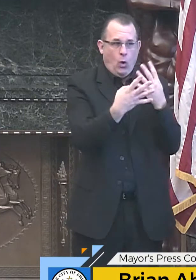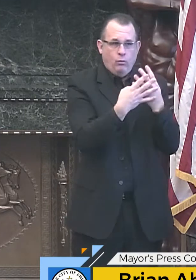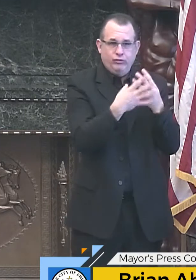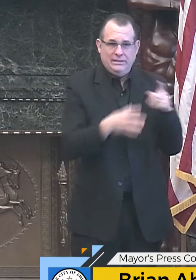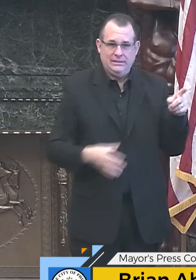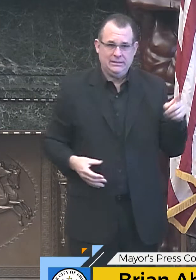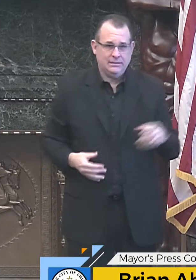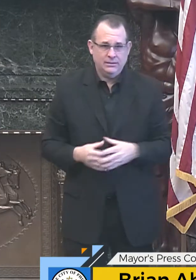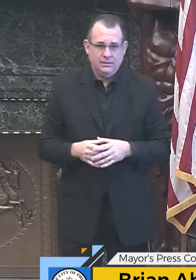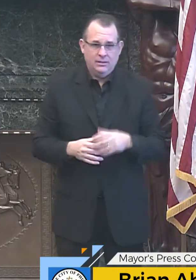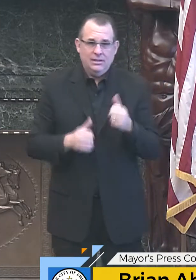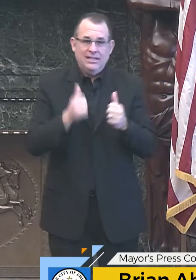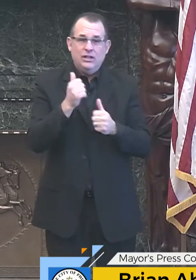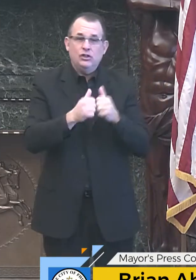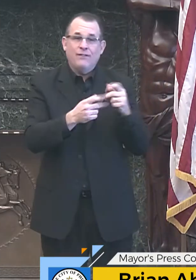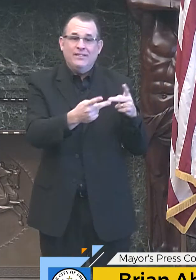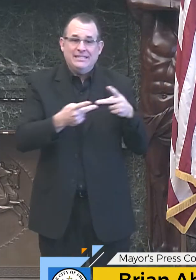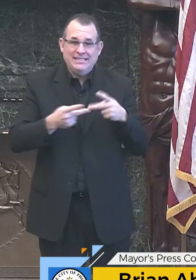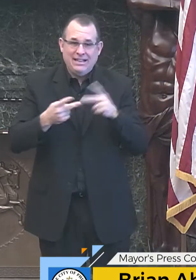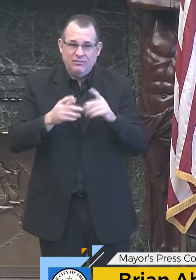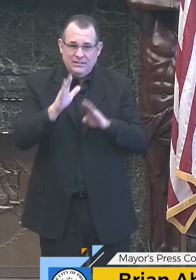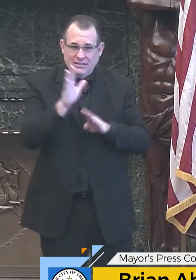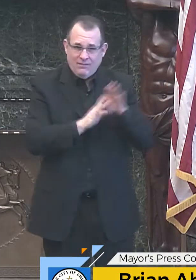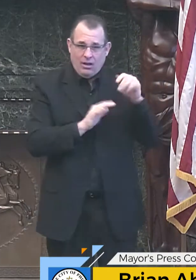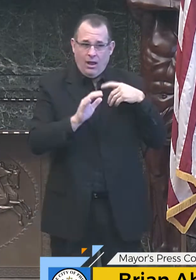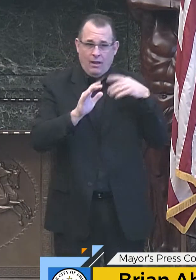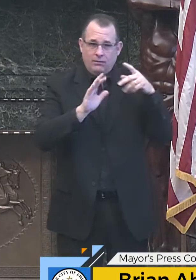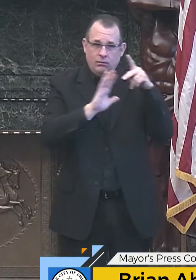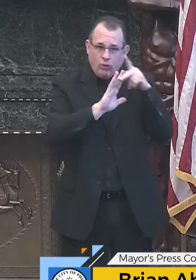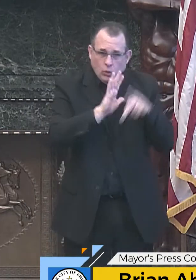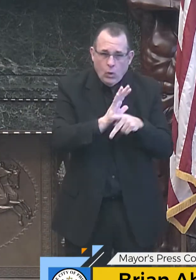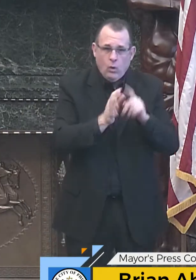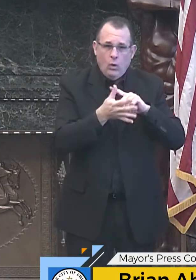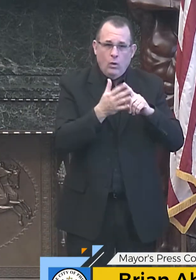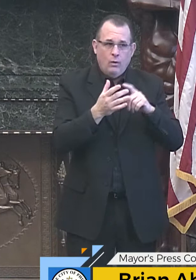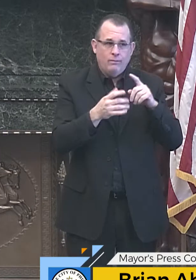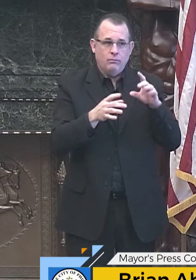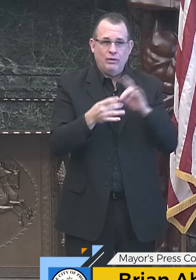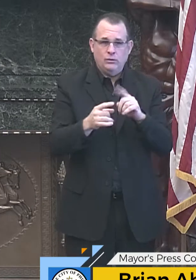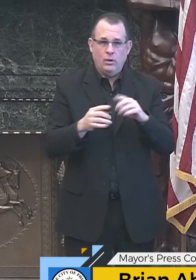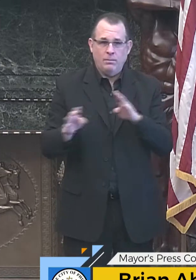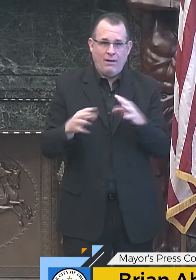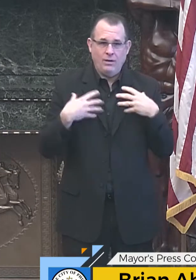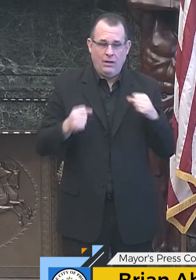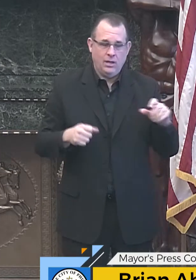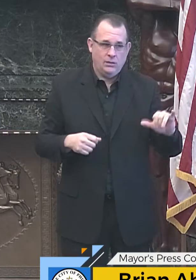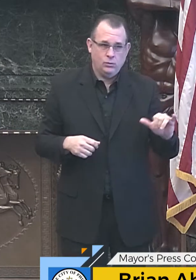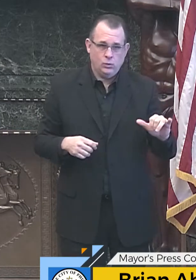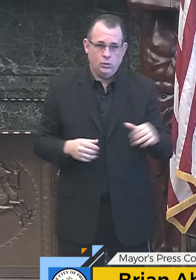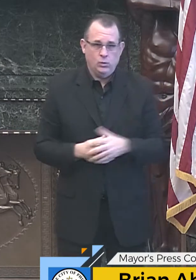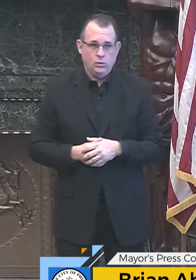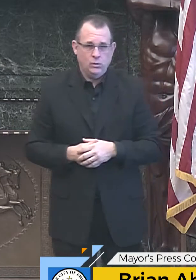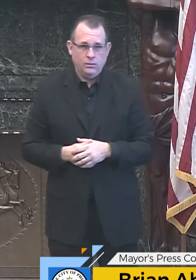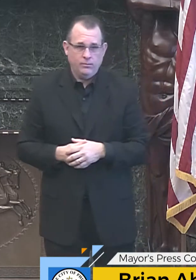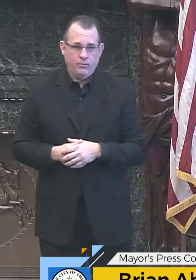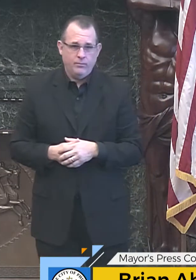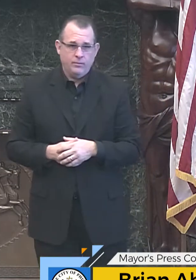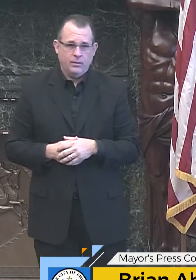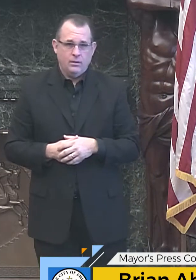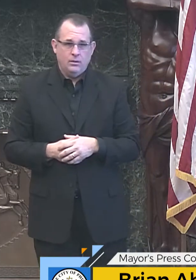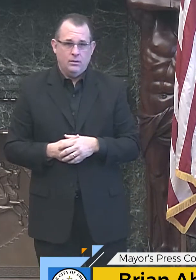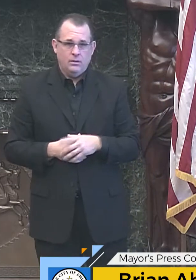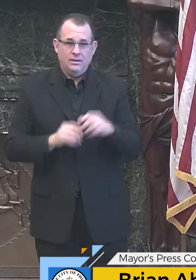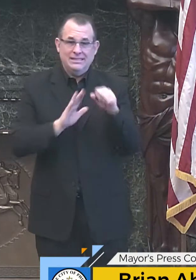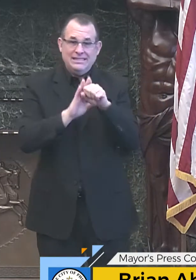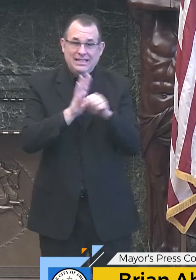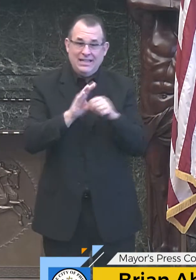developing congregate care protocols, and this includes behavioral health providers. Since they are state-licensed facilities, they are also